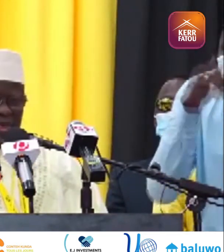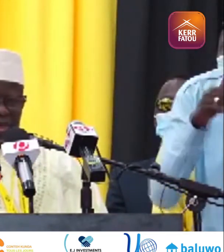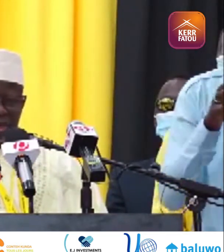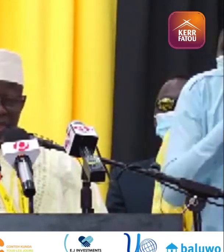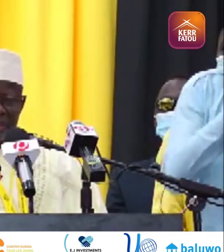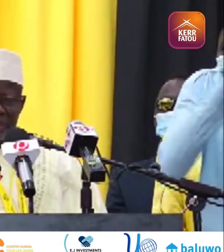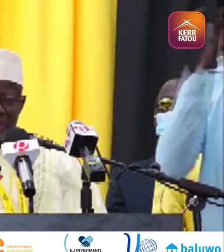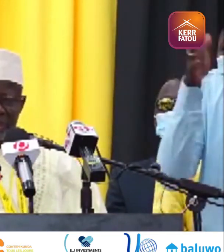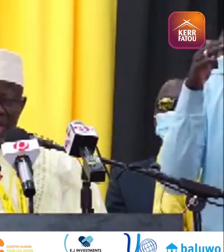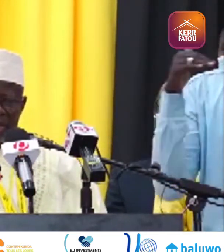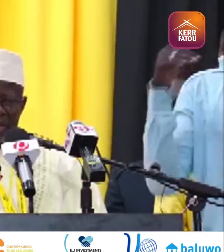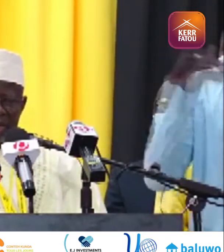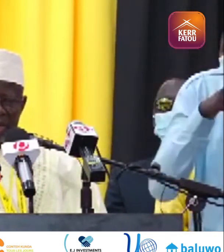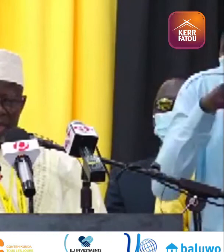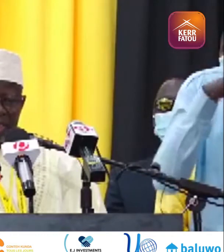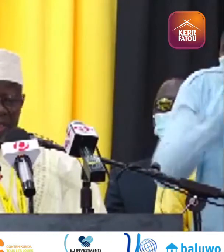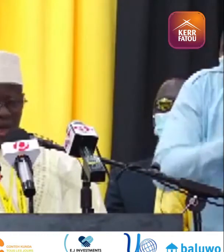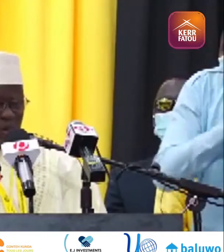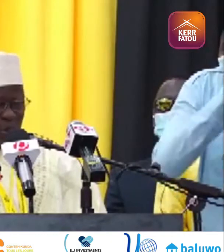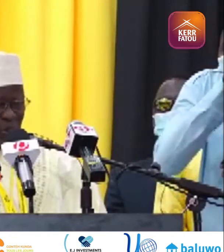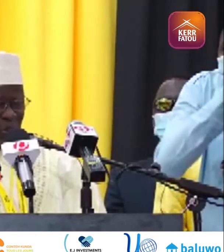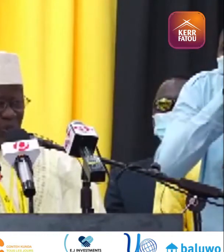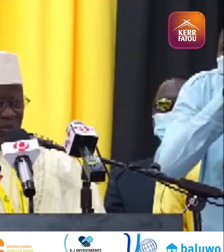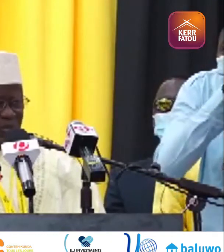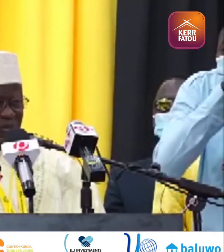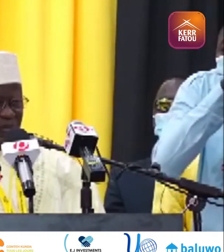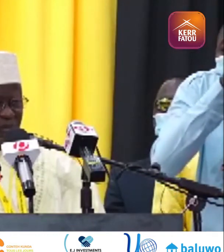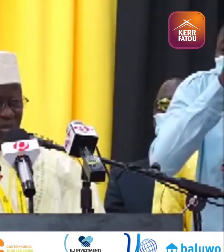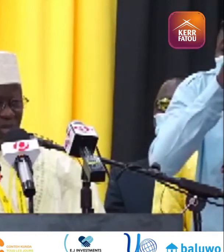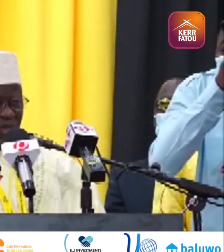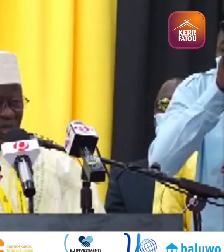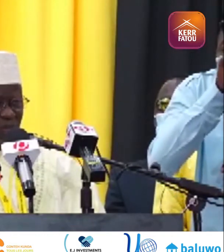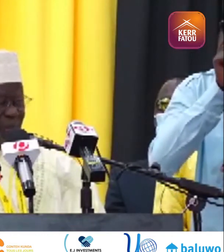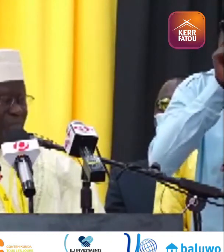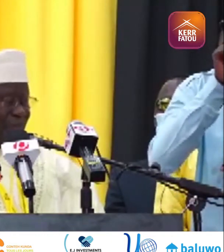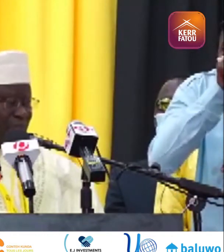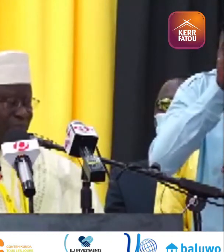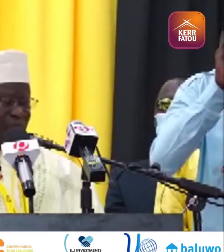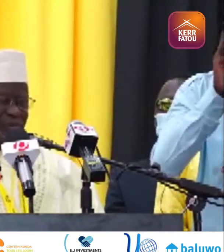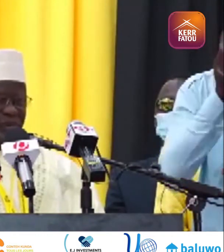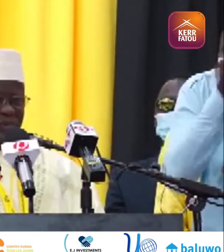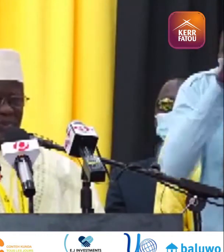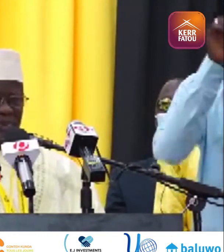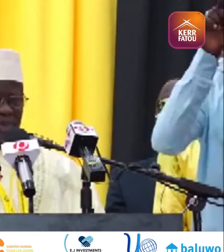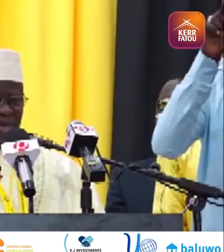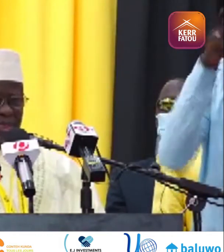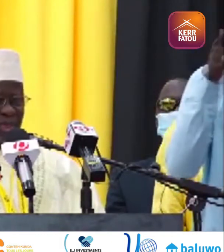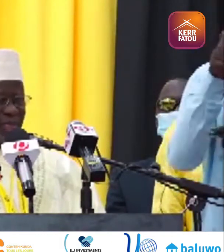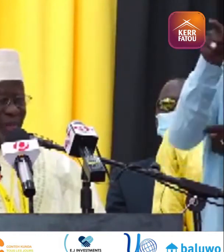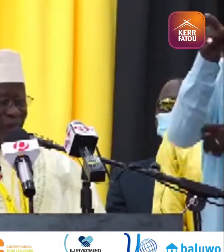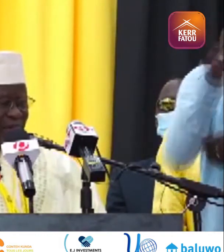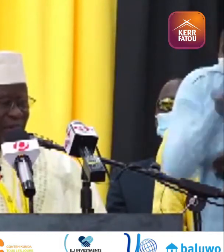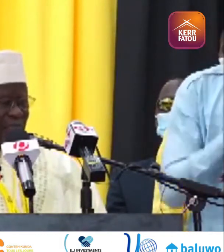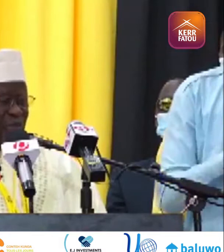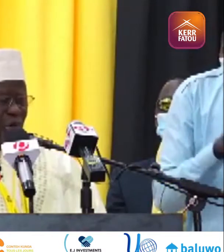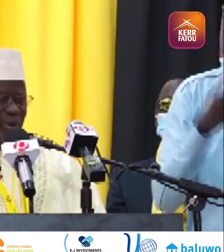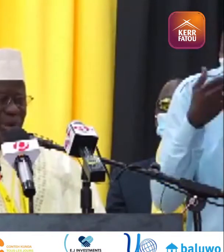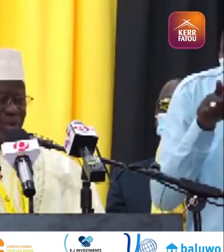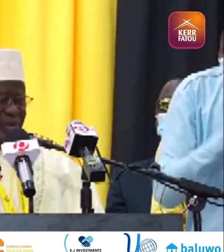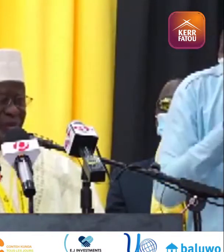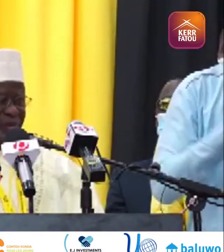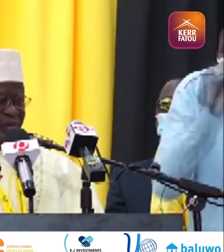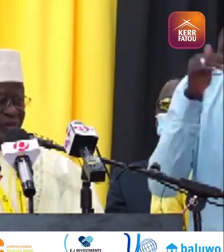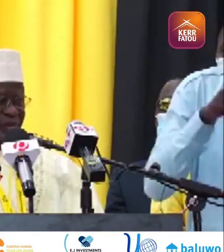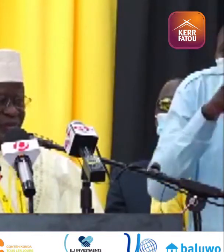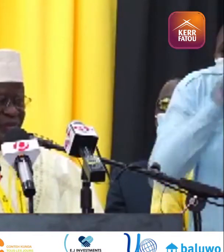at Nyani Jarumekoto. We thought that the rally in